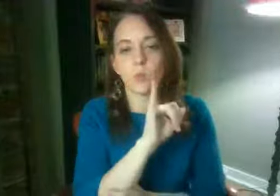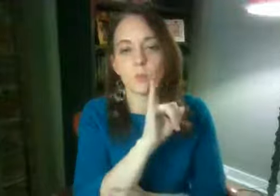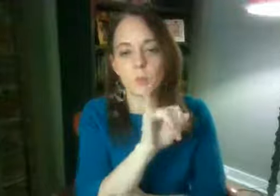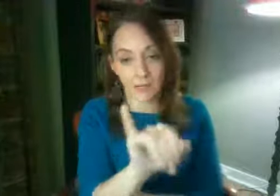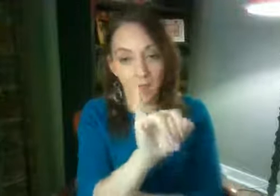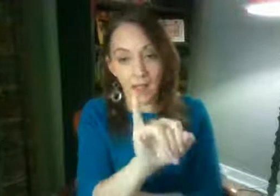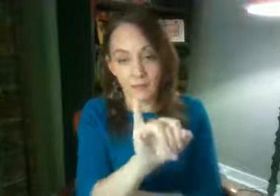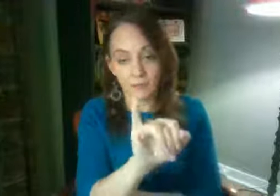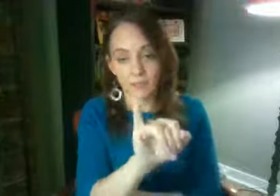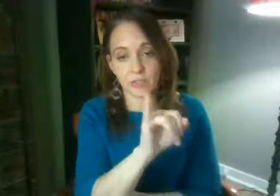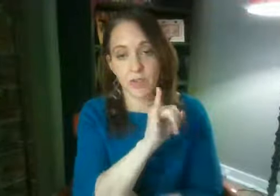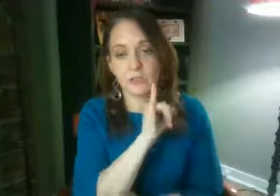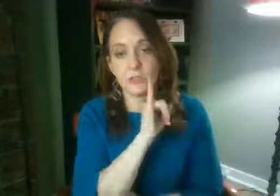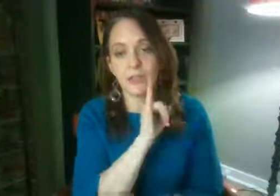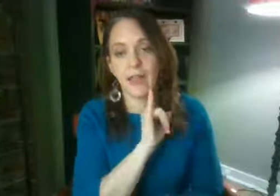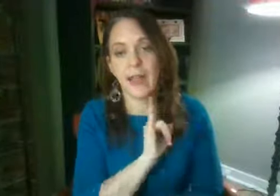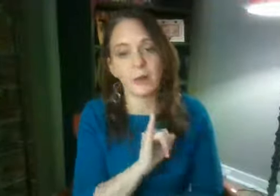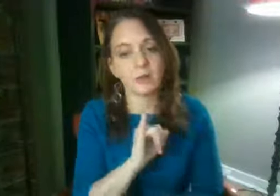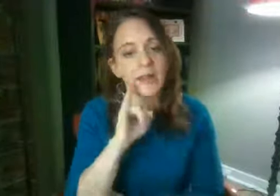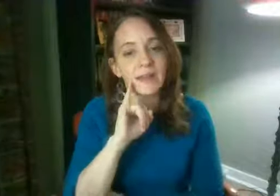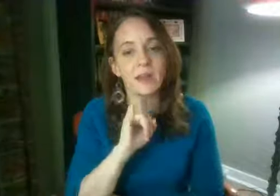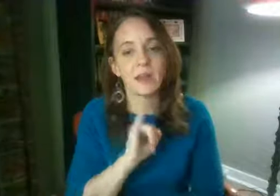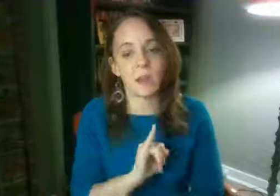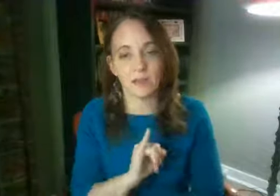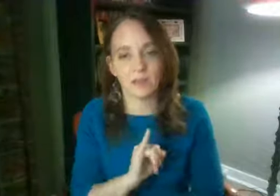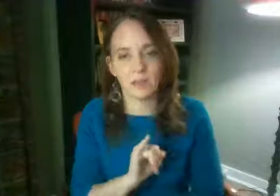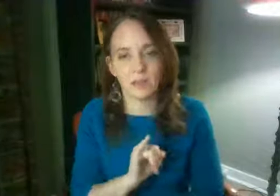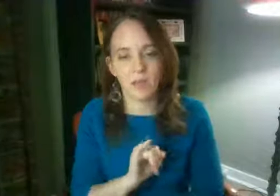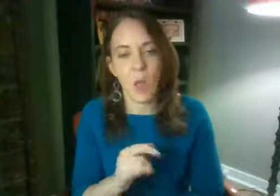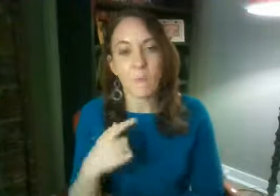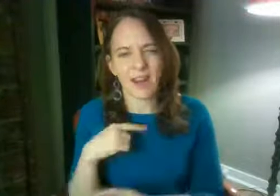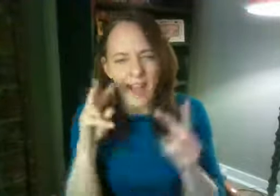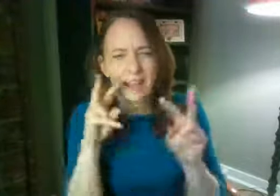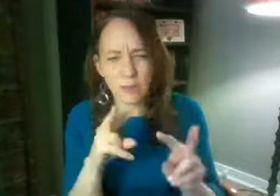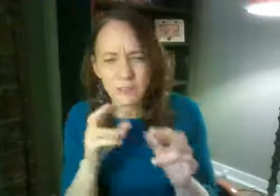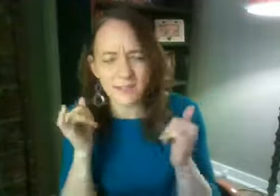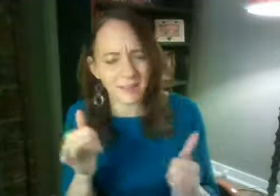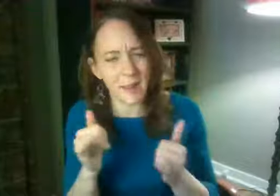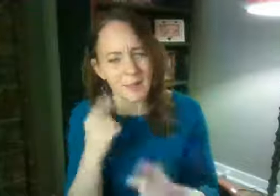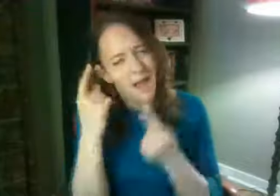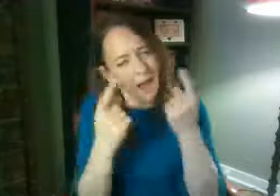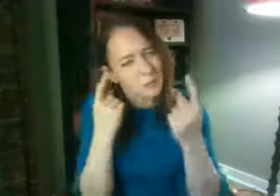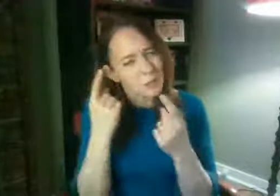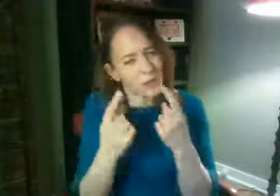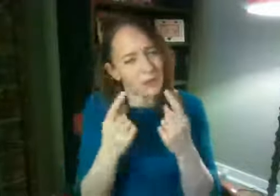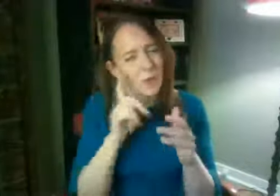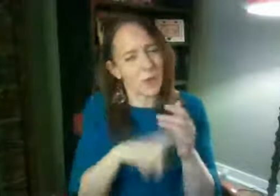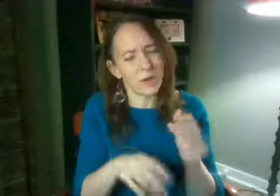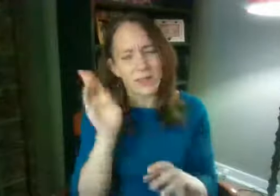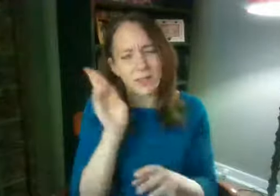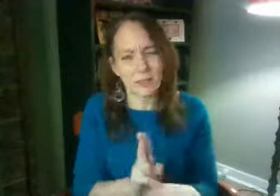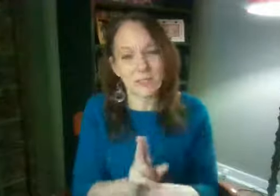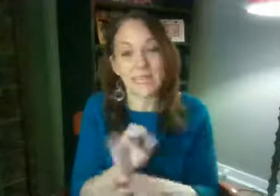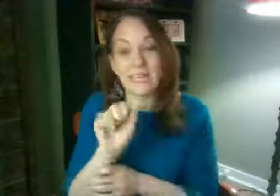where people take an I for Israel and outline a beard. But I looked today because I was wondering, what do they use